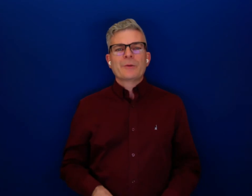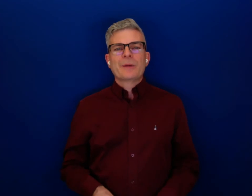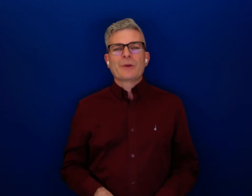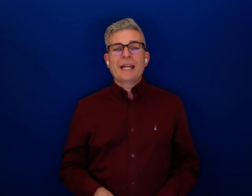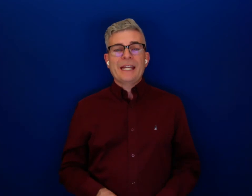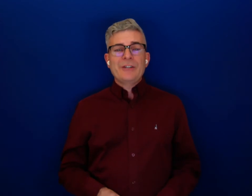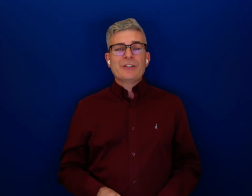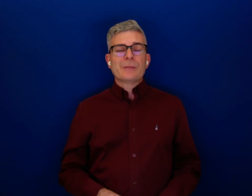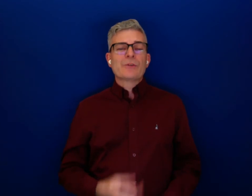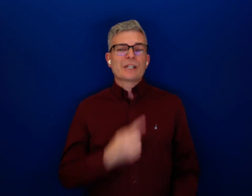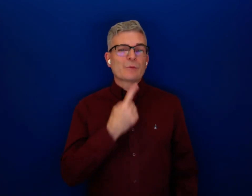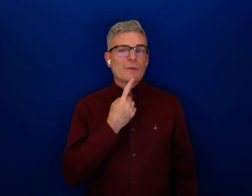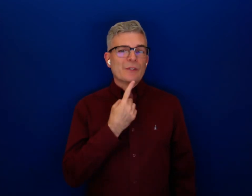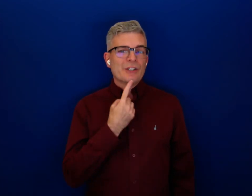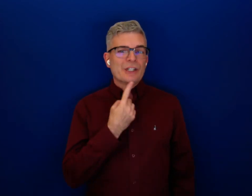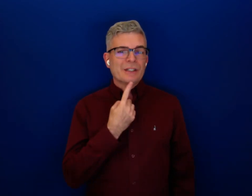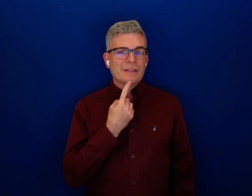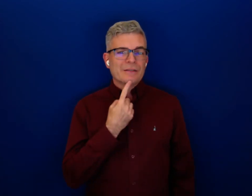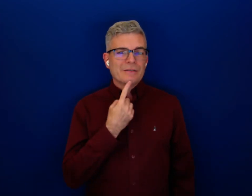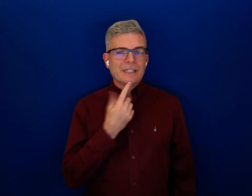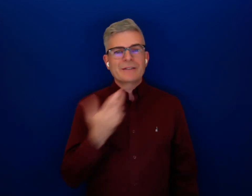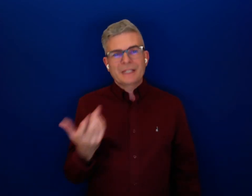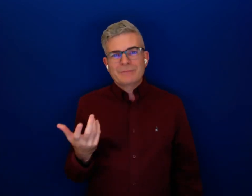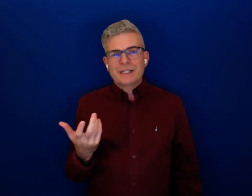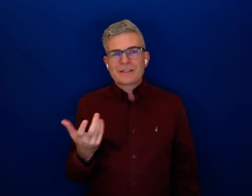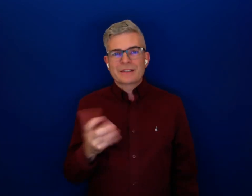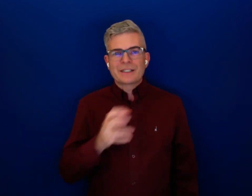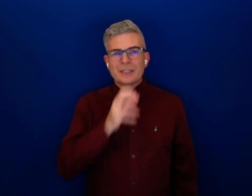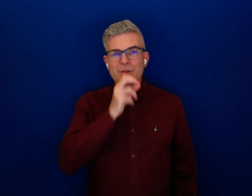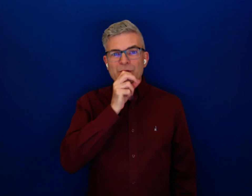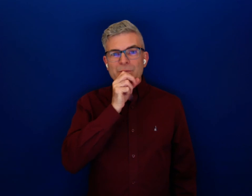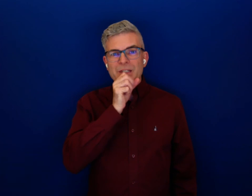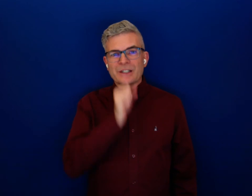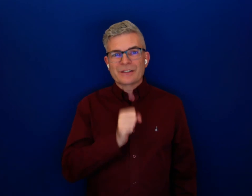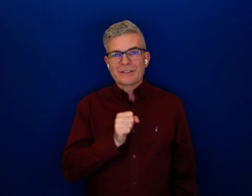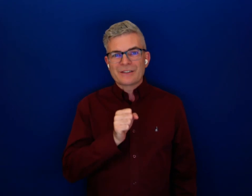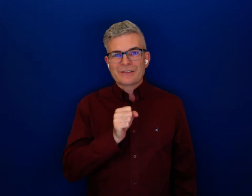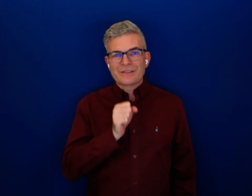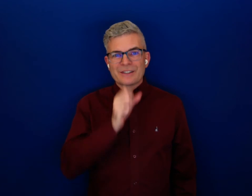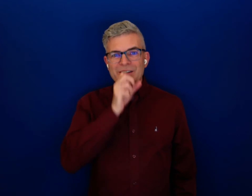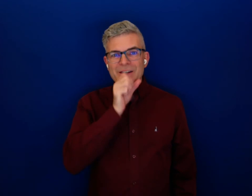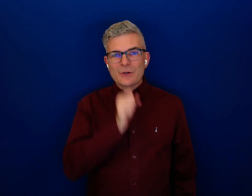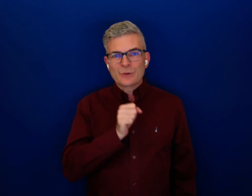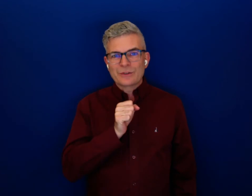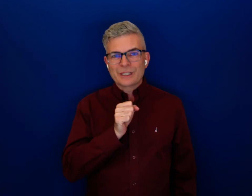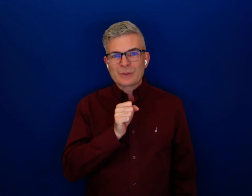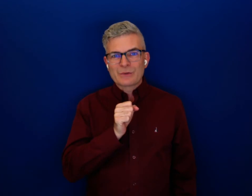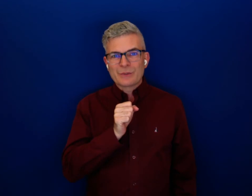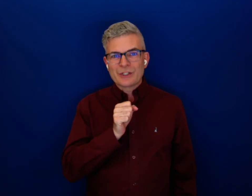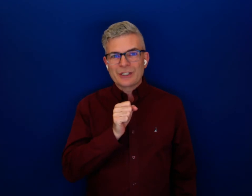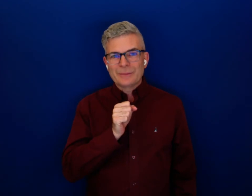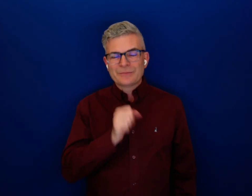Remember, age numbers come from the chin. It basically comes from, because the sign old comes from the chin.